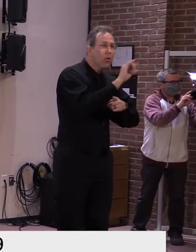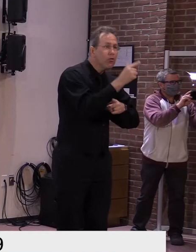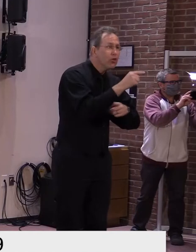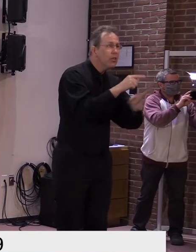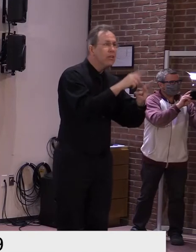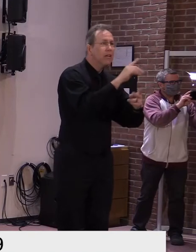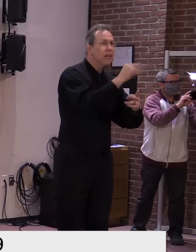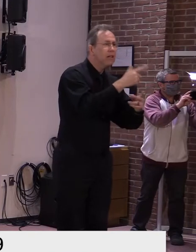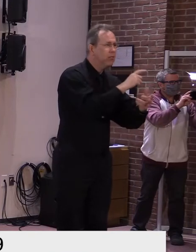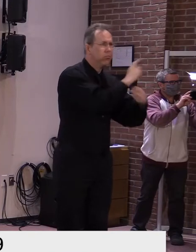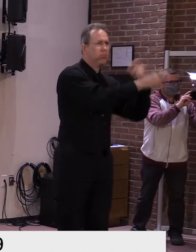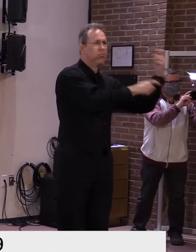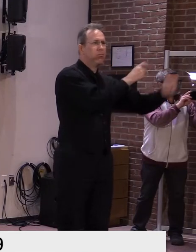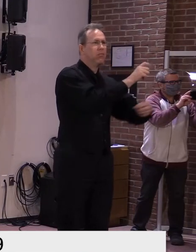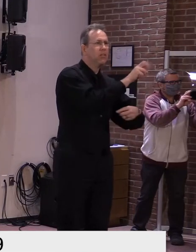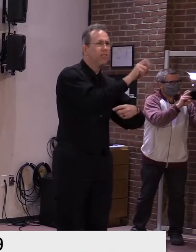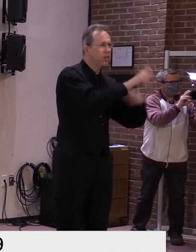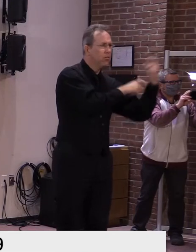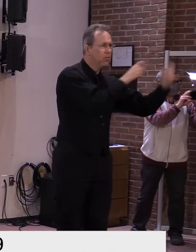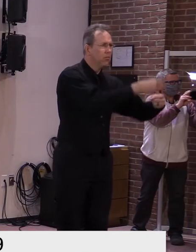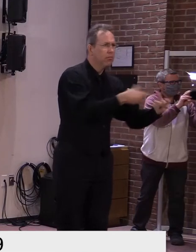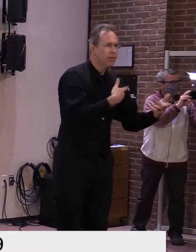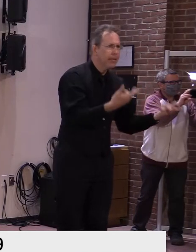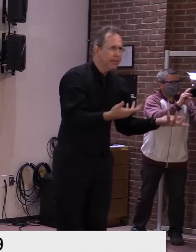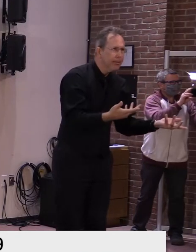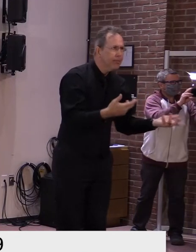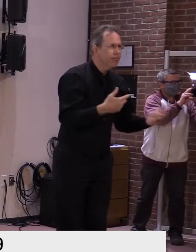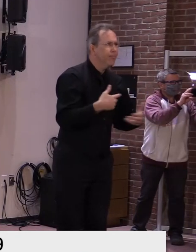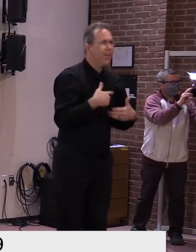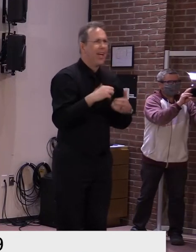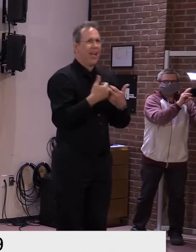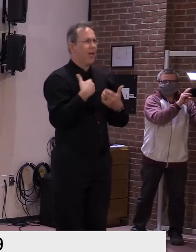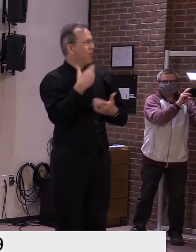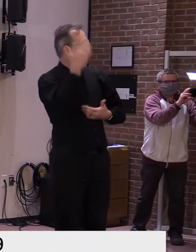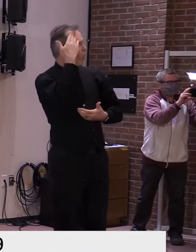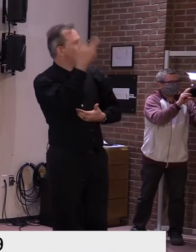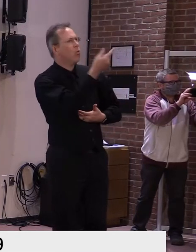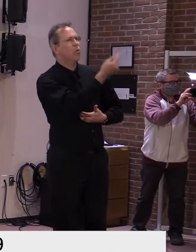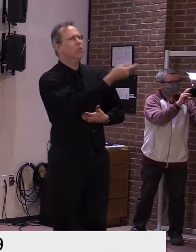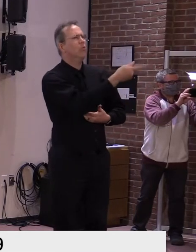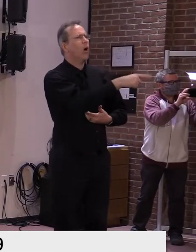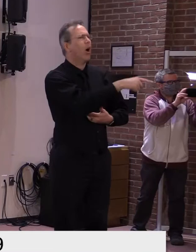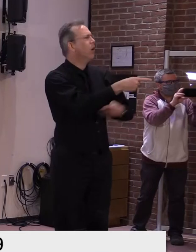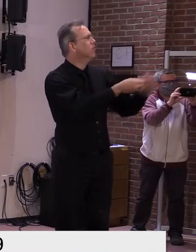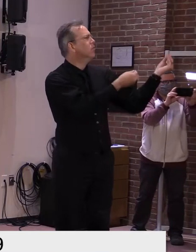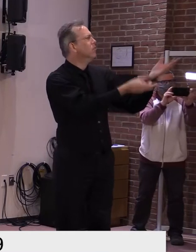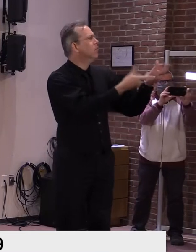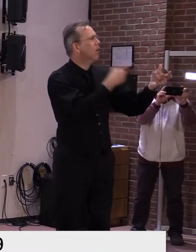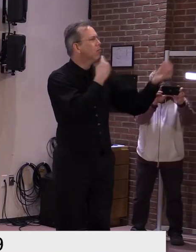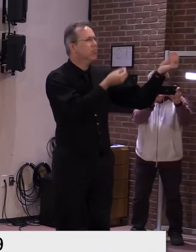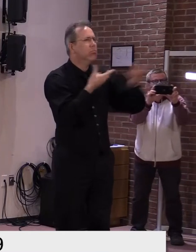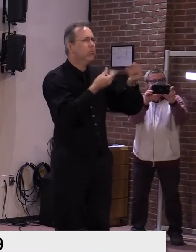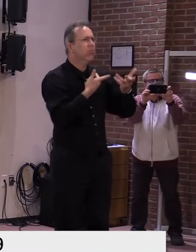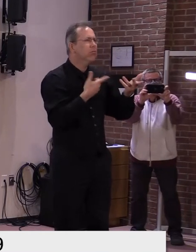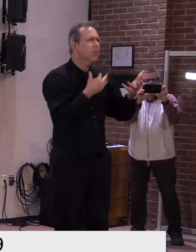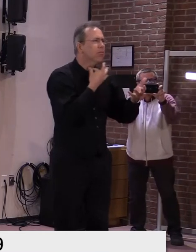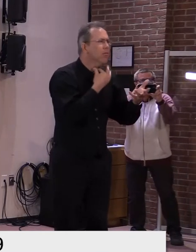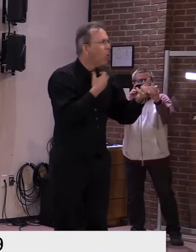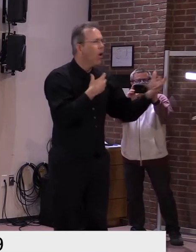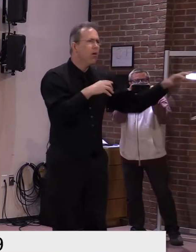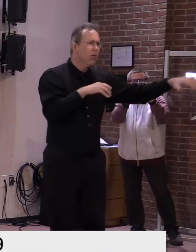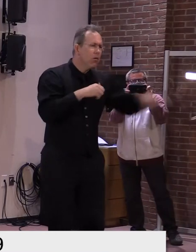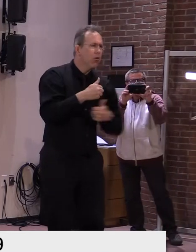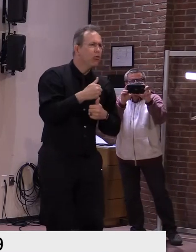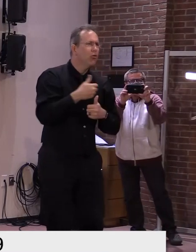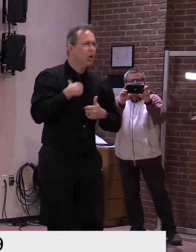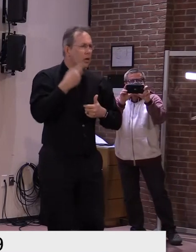are saying is, the more that we can integrate this, the more we aren't stumbling over each other as we move forward. And you know, we